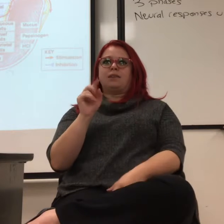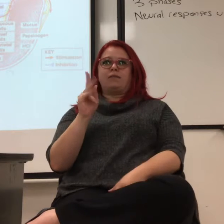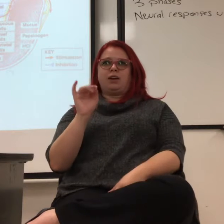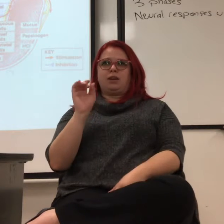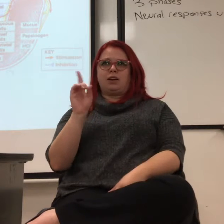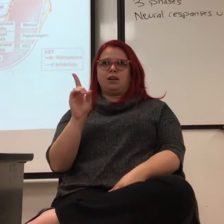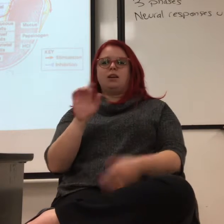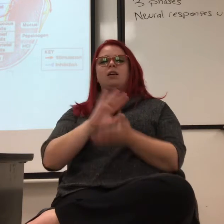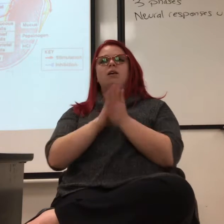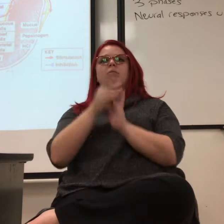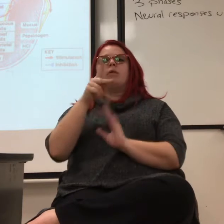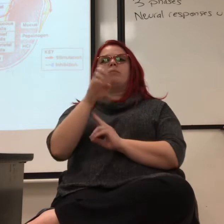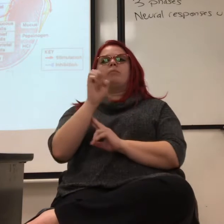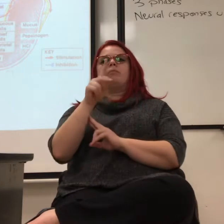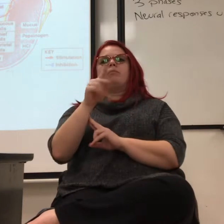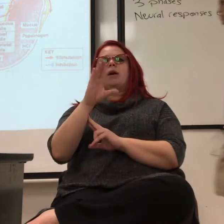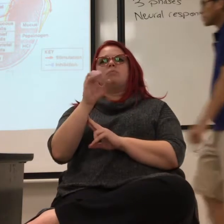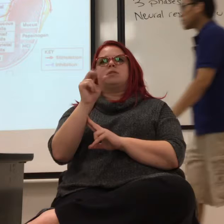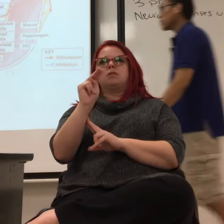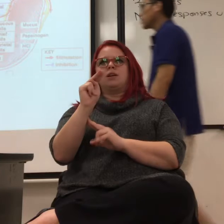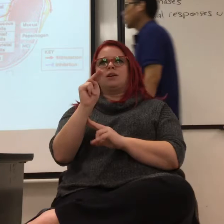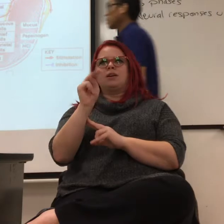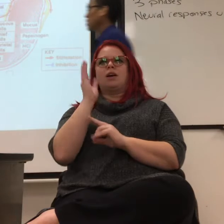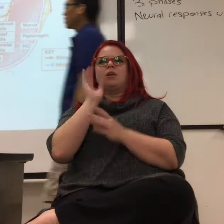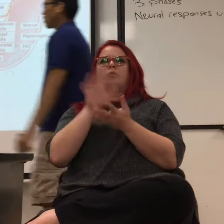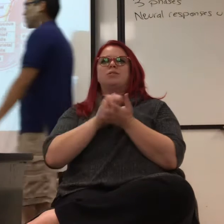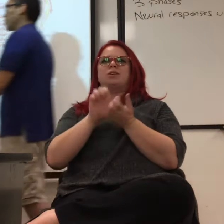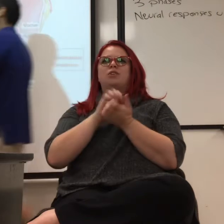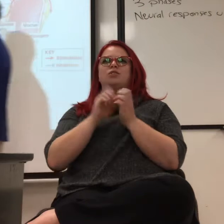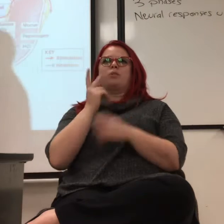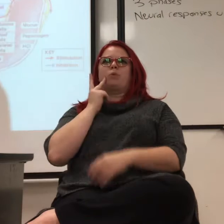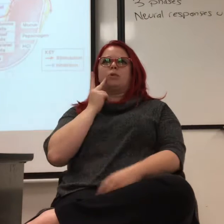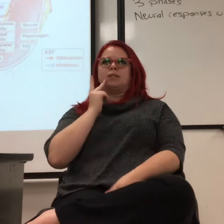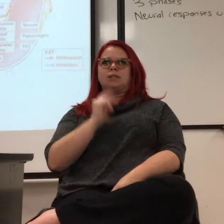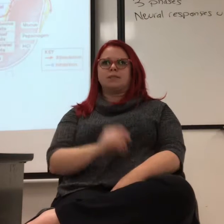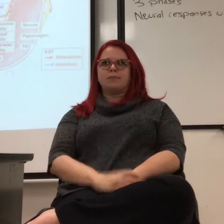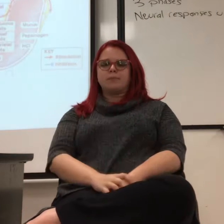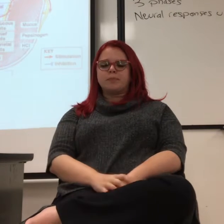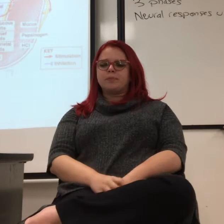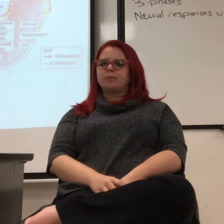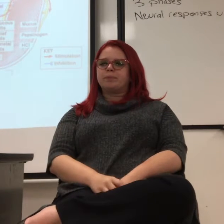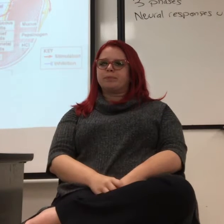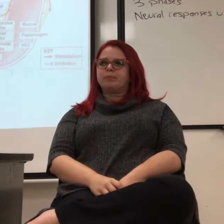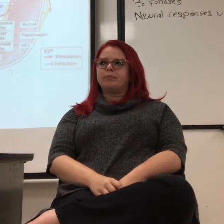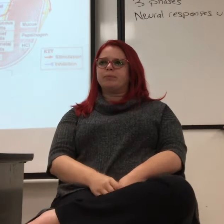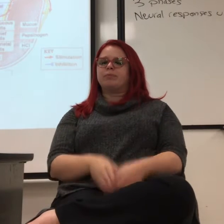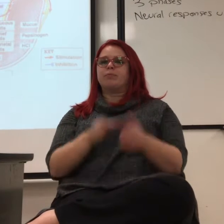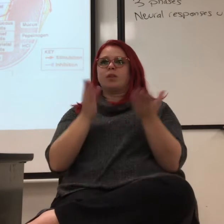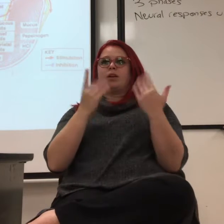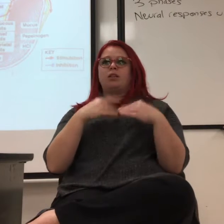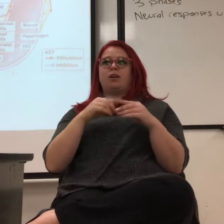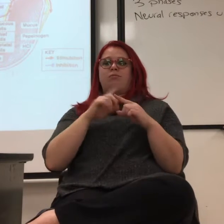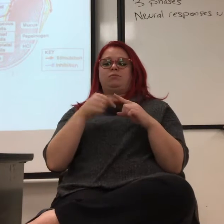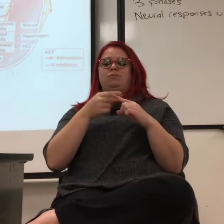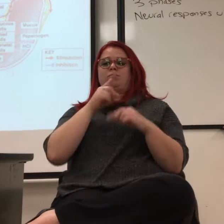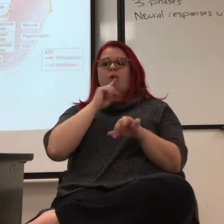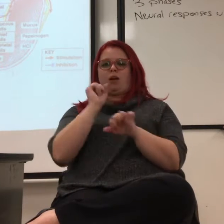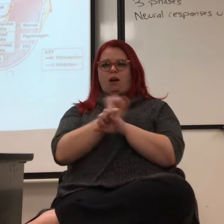proteins. Okay. All right, so then you actually eat food